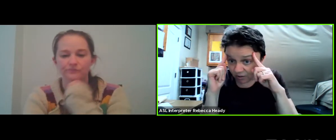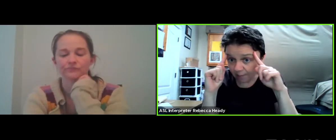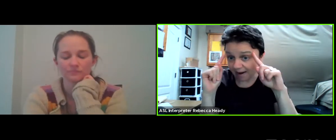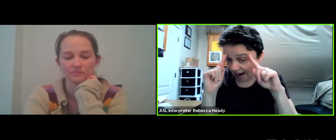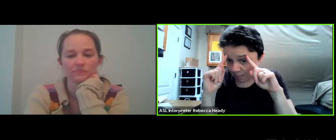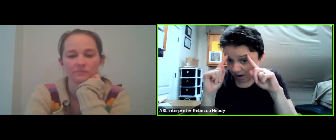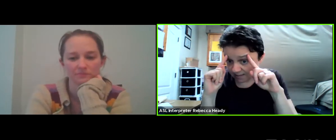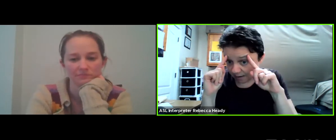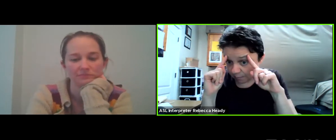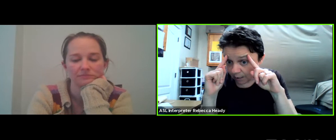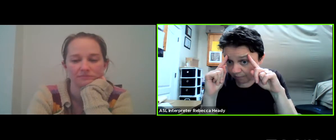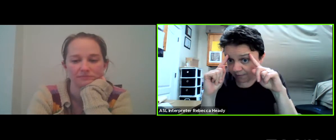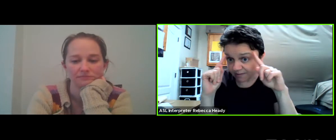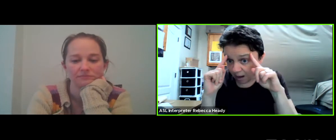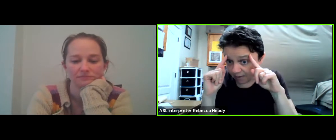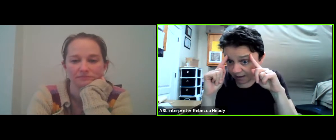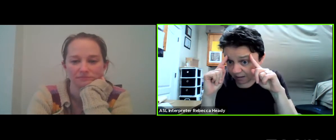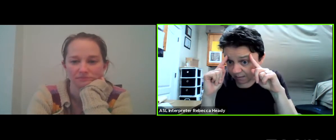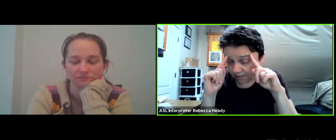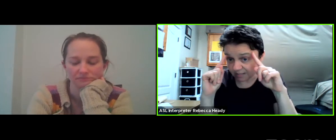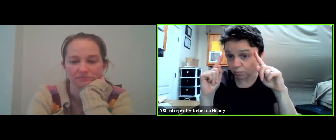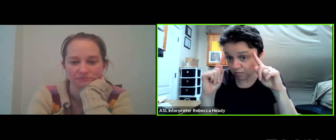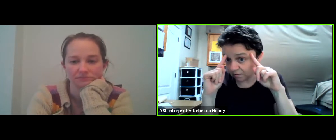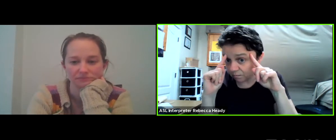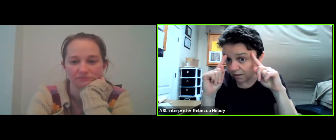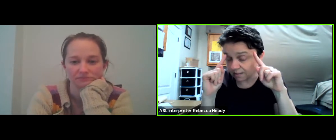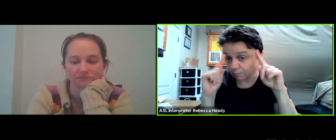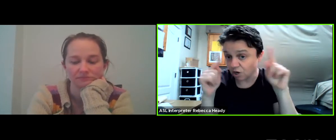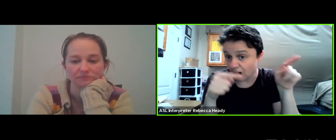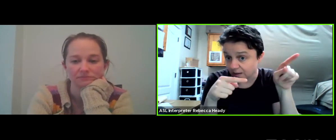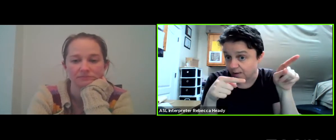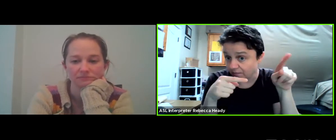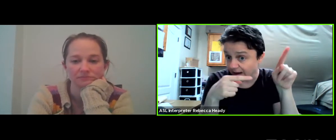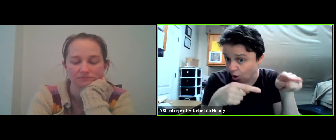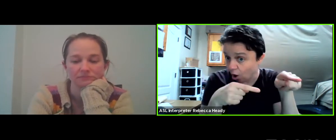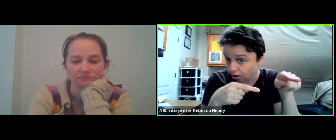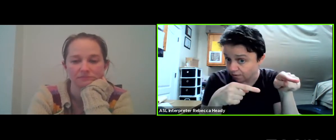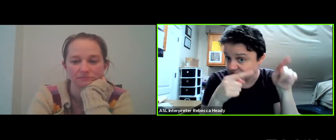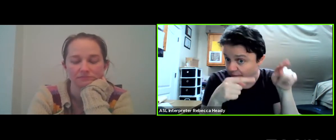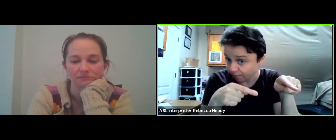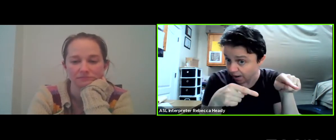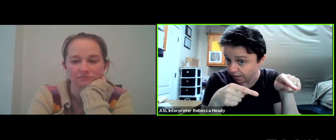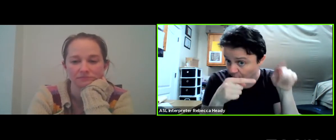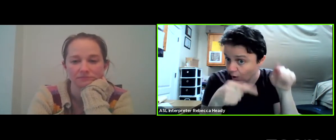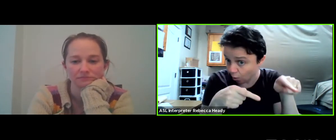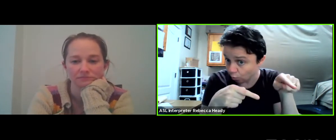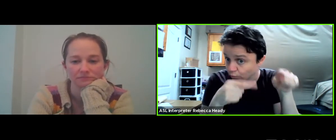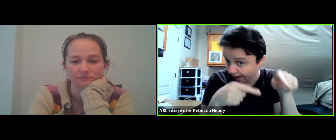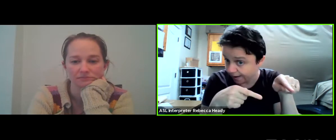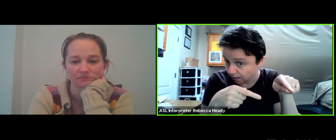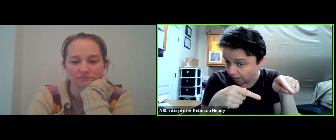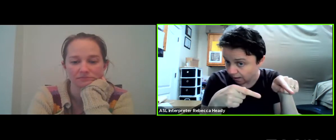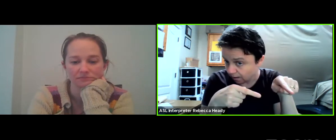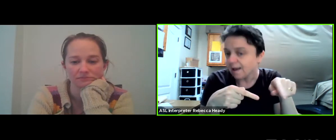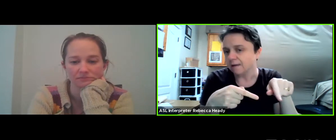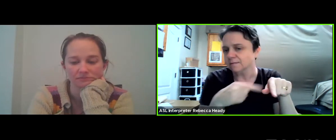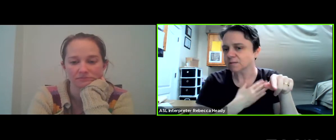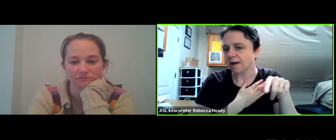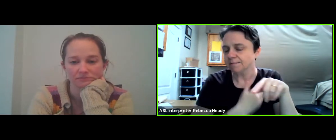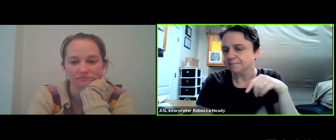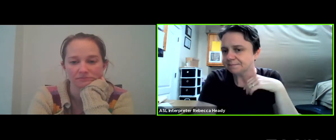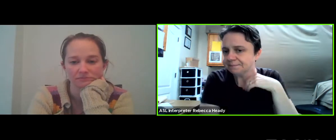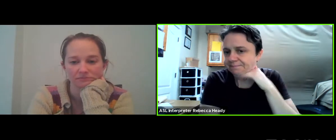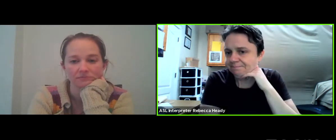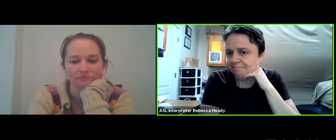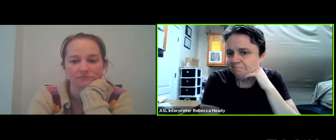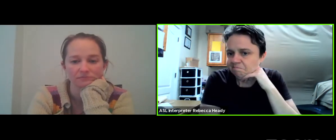notice I still kept my eyebrows up for the topic because I'm talking about that card that's out front, right? Yeah,